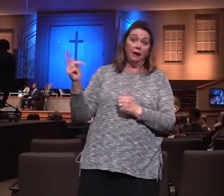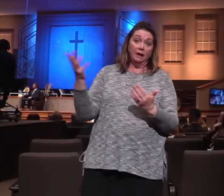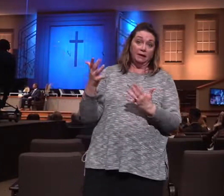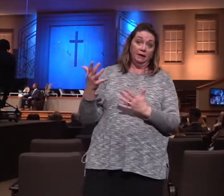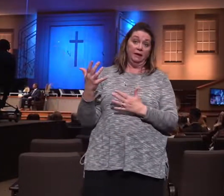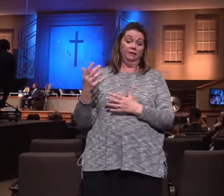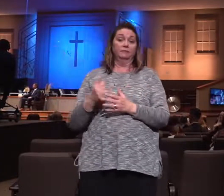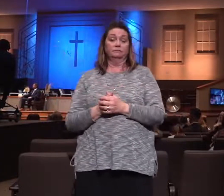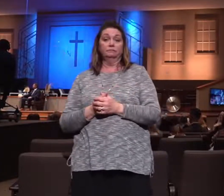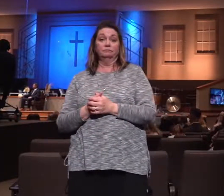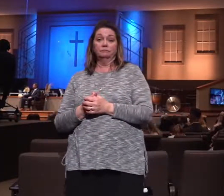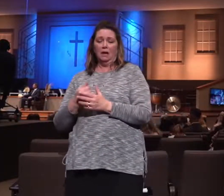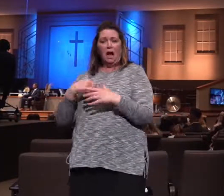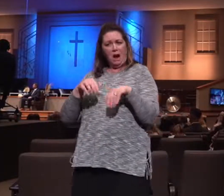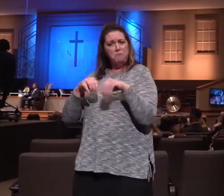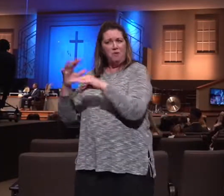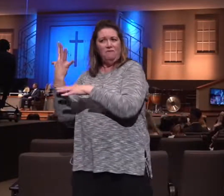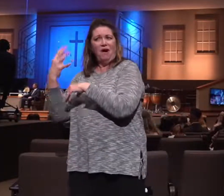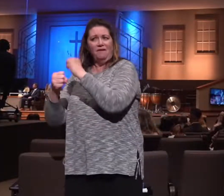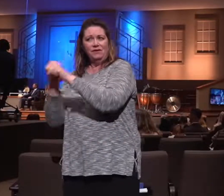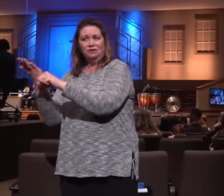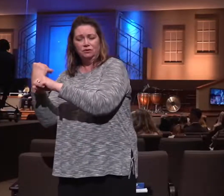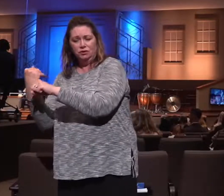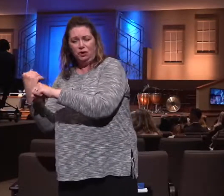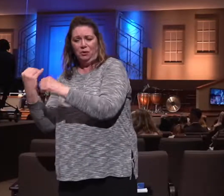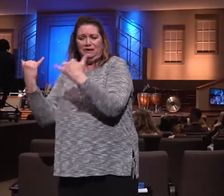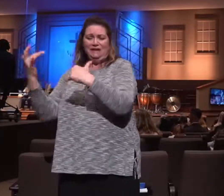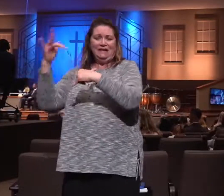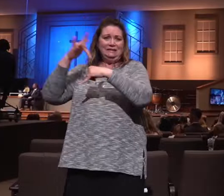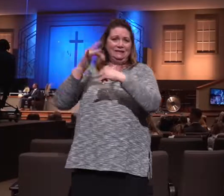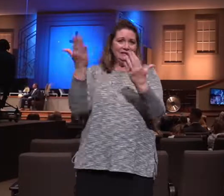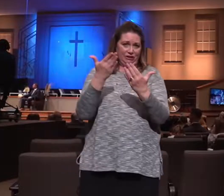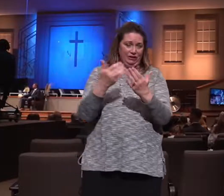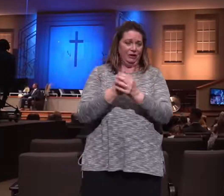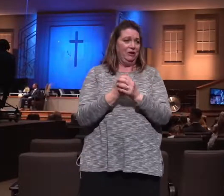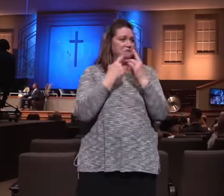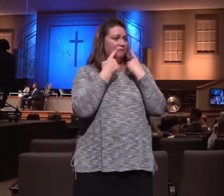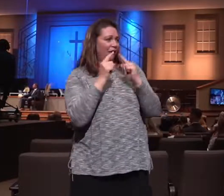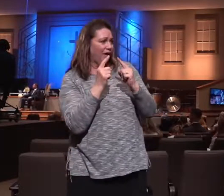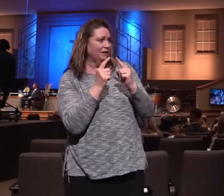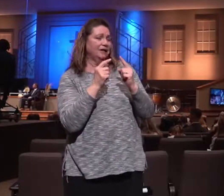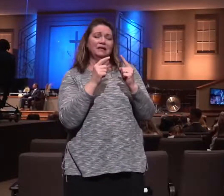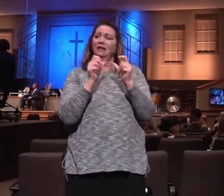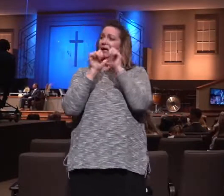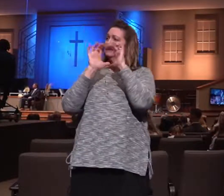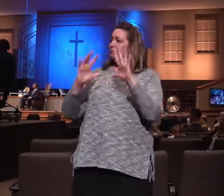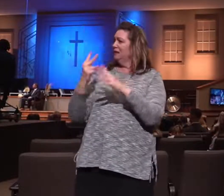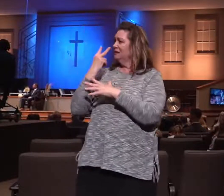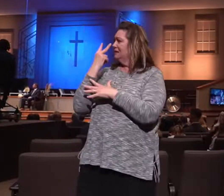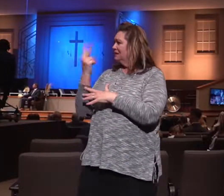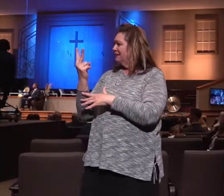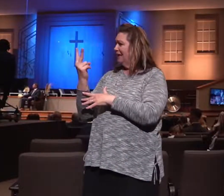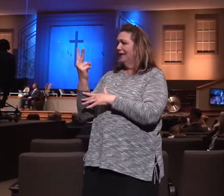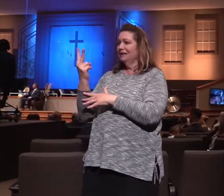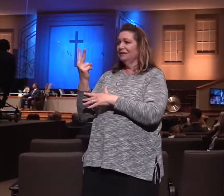last 5 years, especially over the last two or three, it's a blessing to my heart to see so many of you still faithful and in your